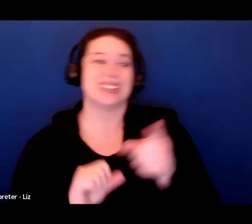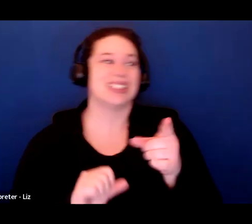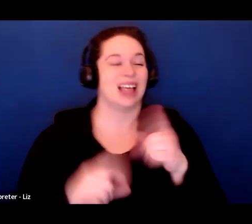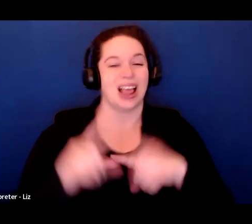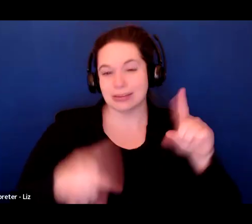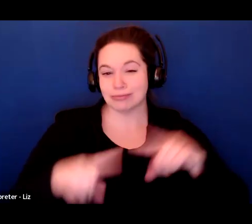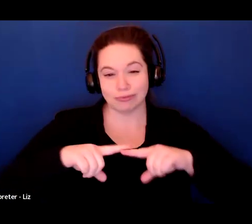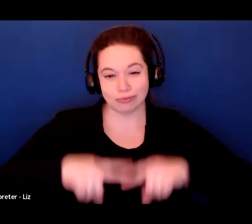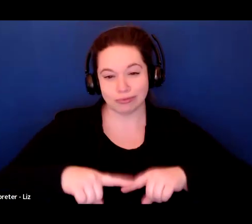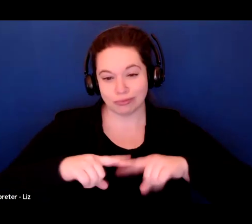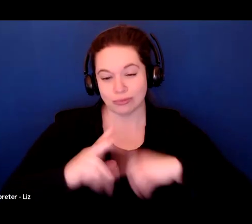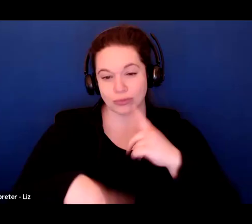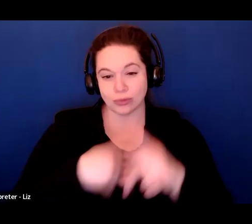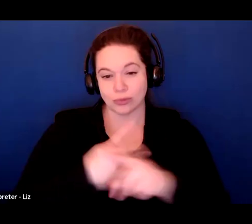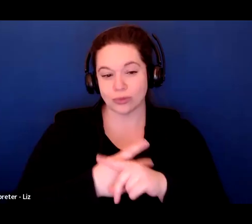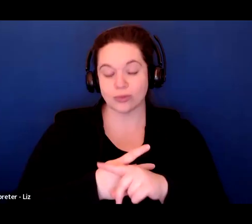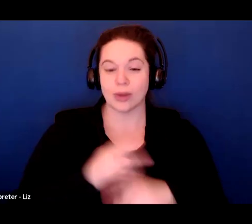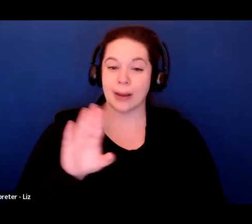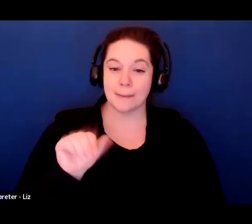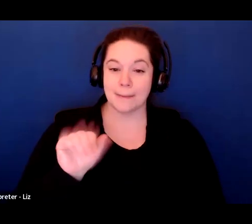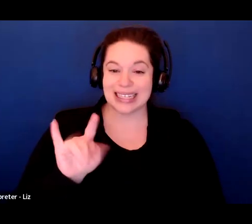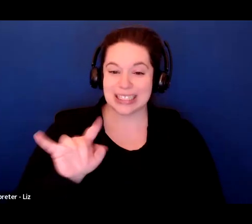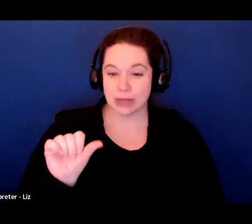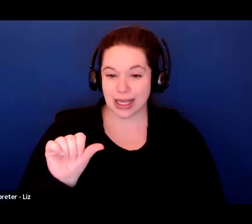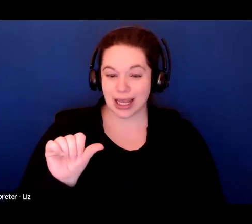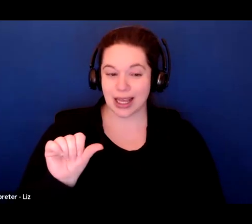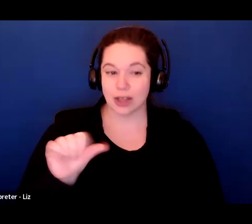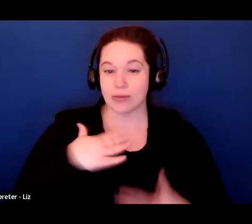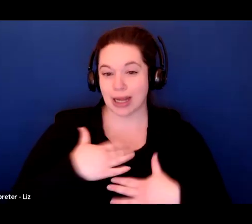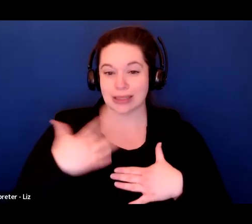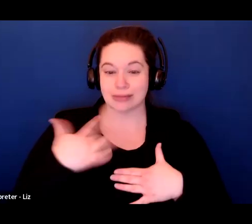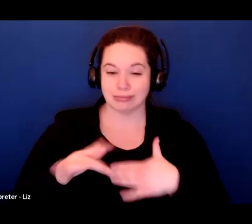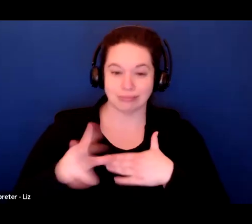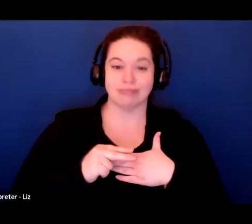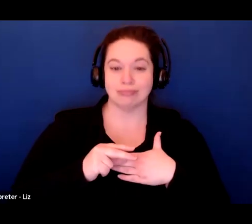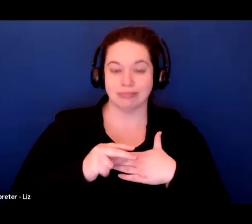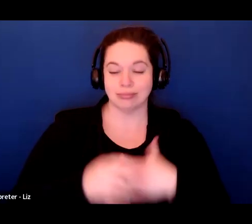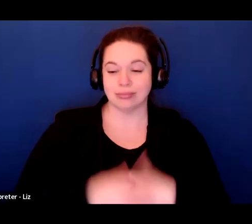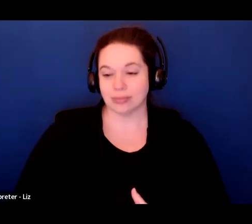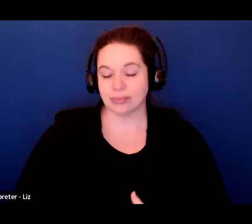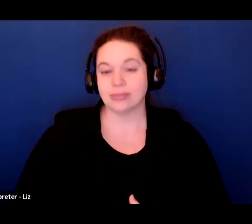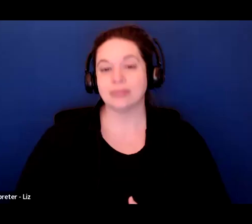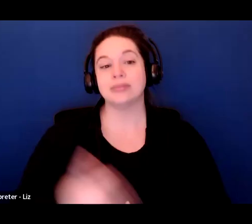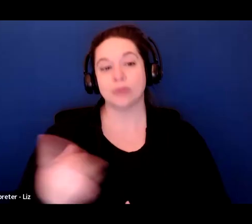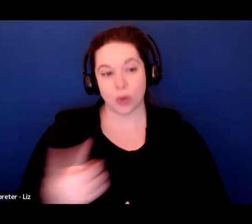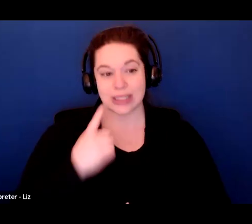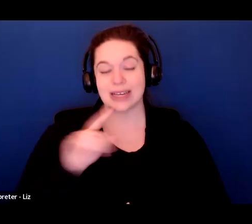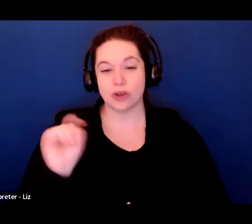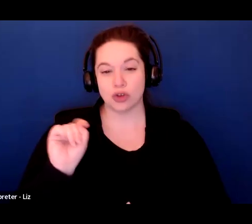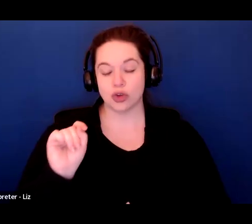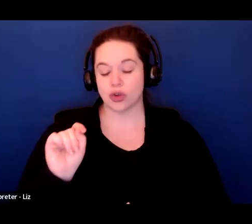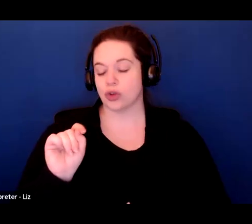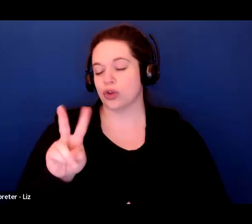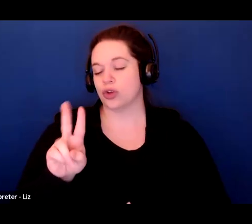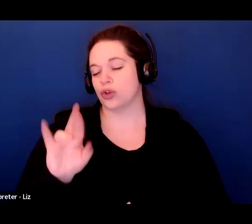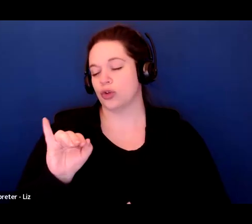all depends on what kind of bacteria you're susceptible to. That's why we always have you do the urinalysis to see if you